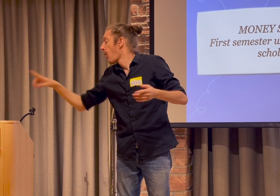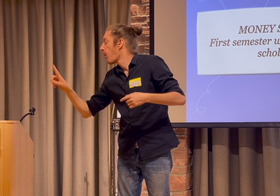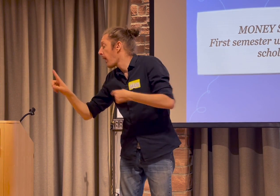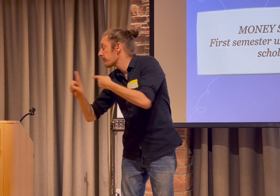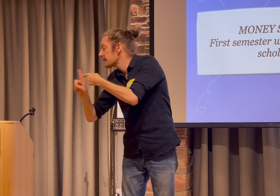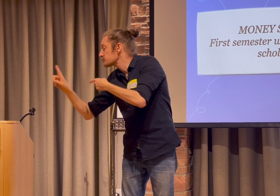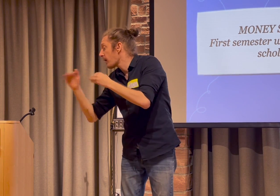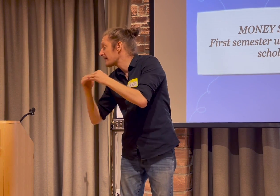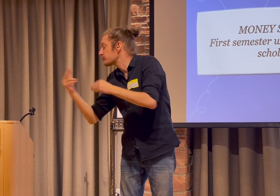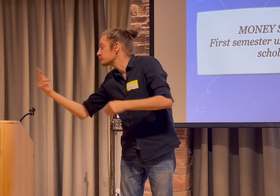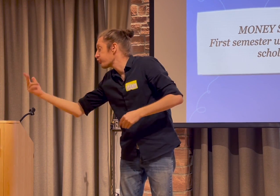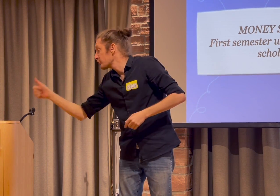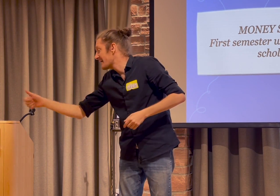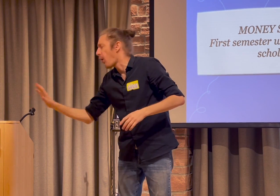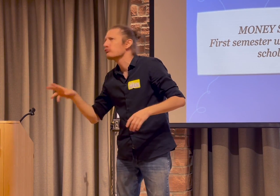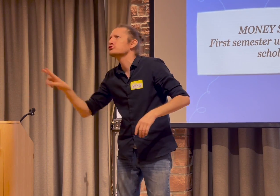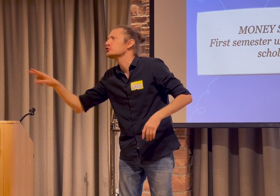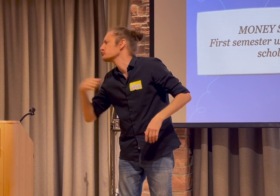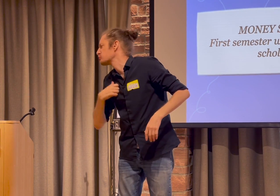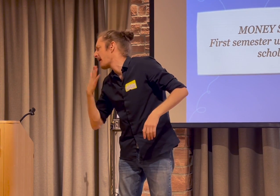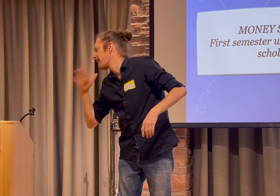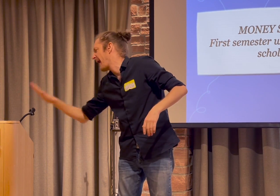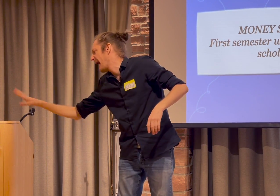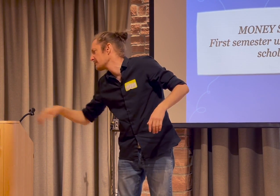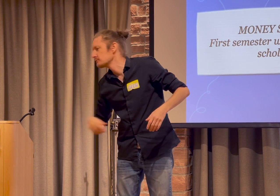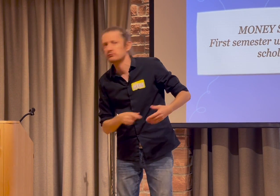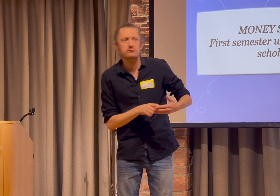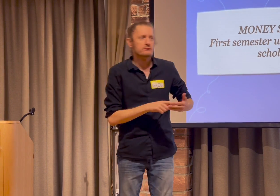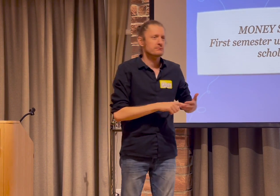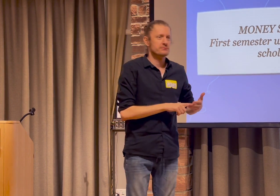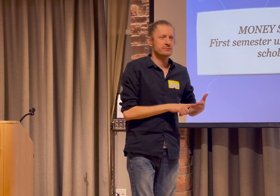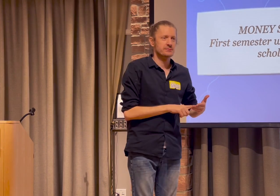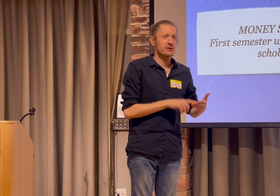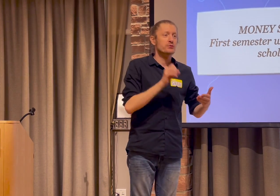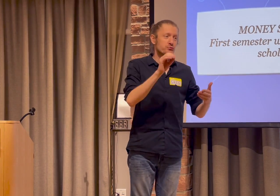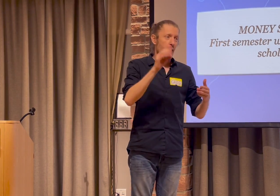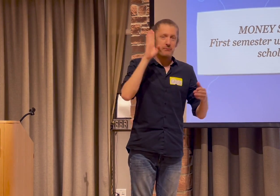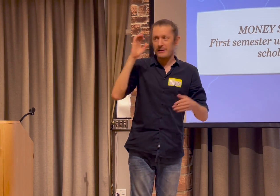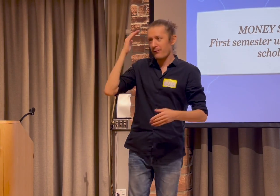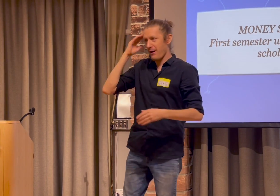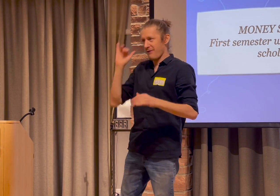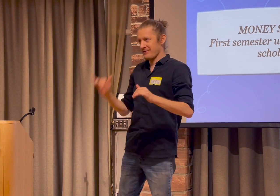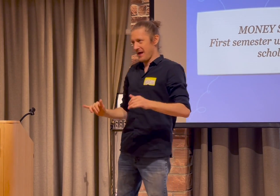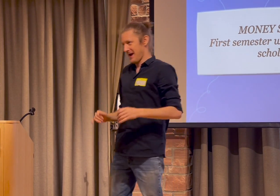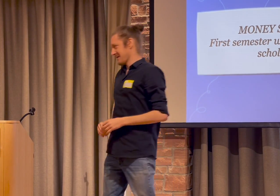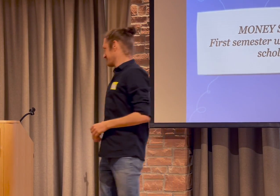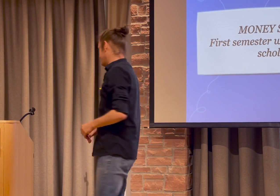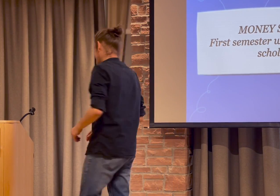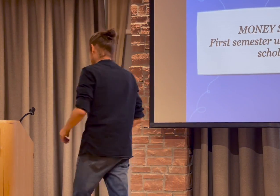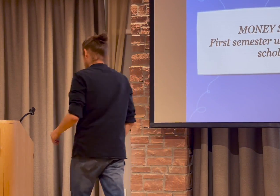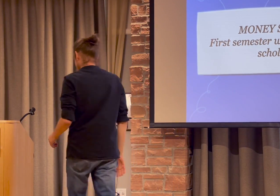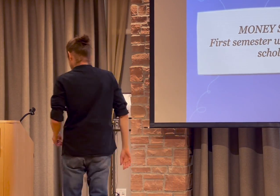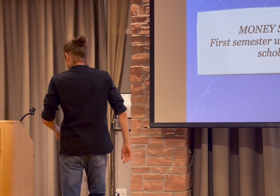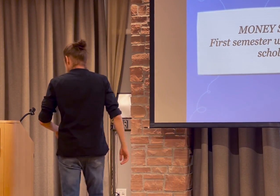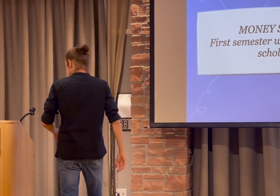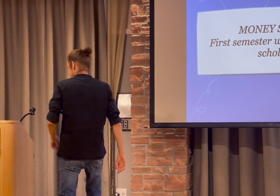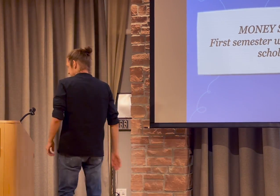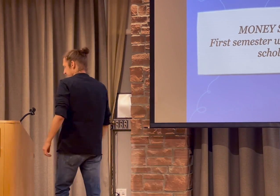and education, and four-year colleges typically focus more on research. So be aware of that.